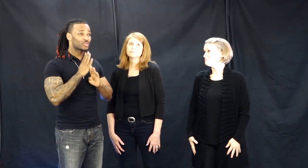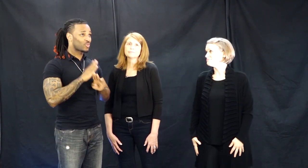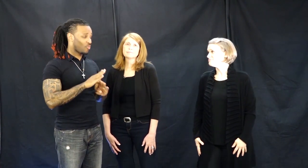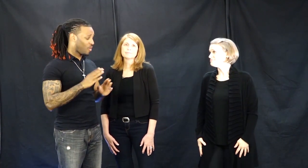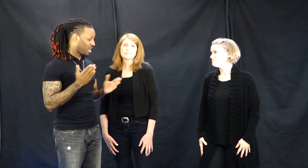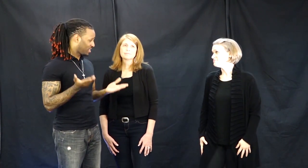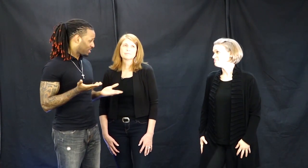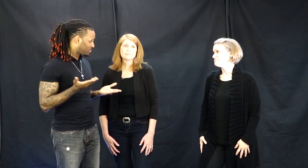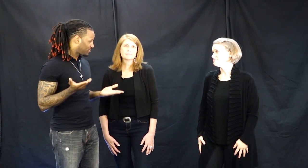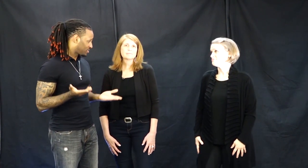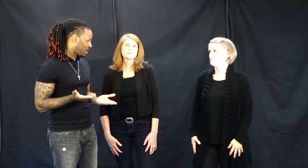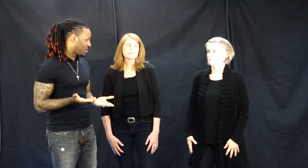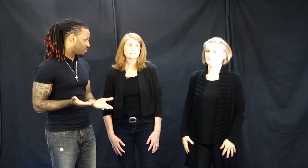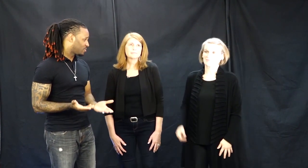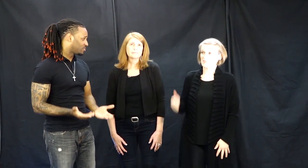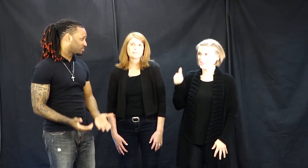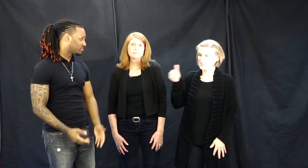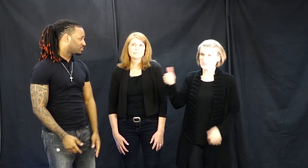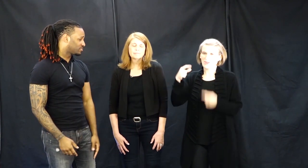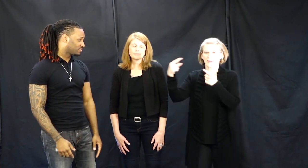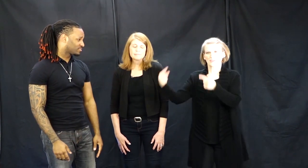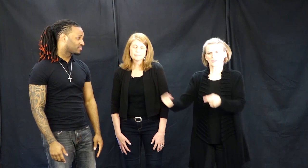It's quiet uptown. He is trying to do the